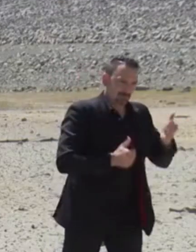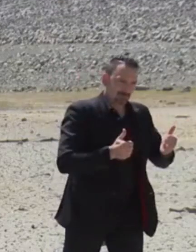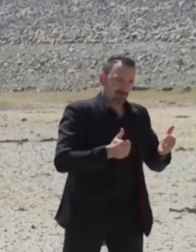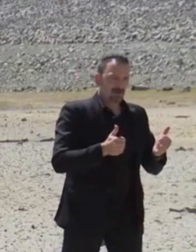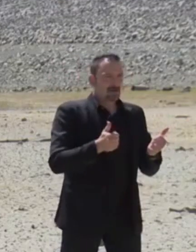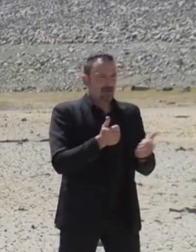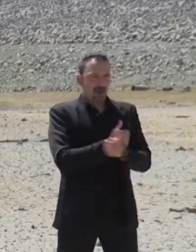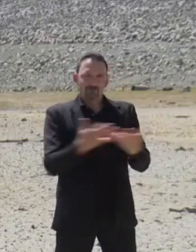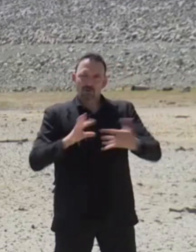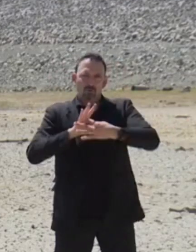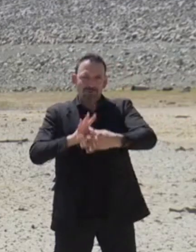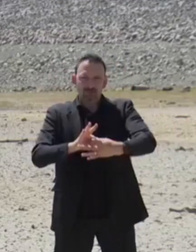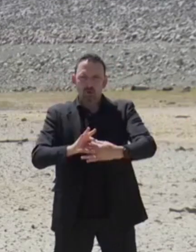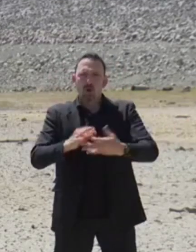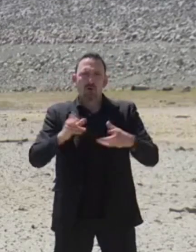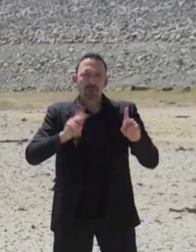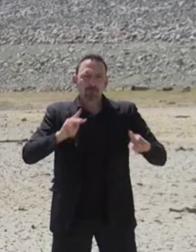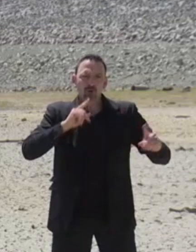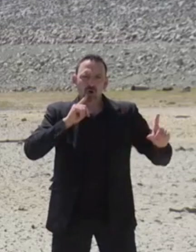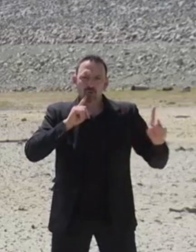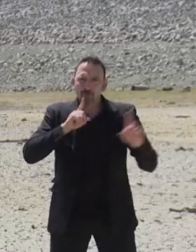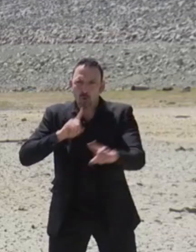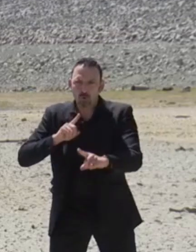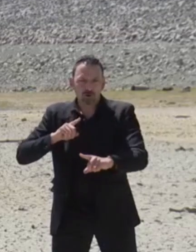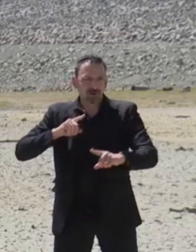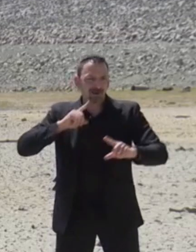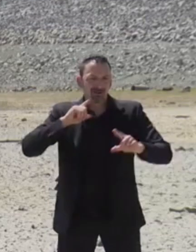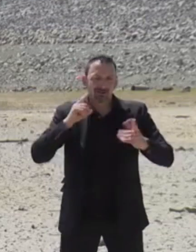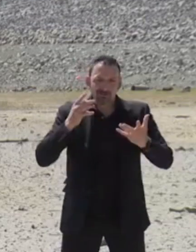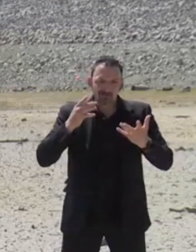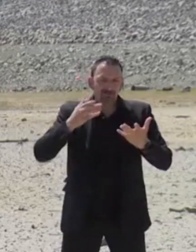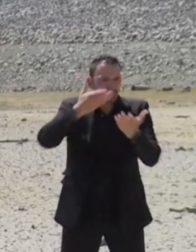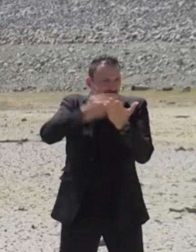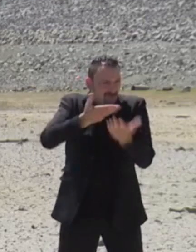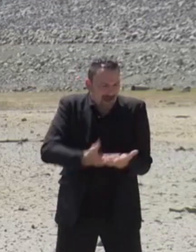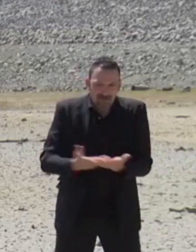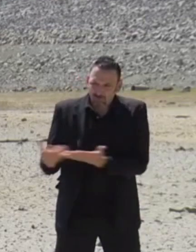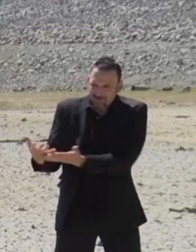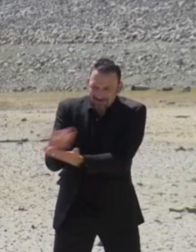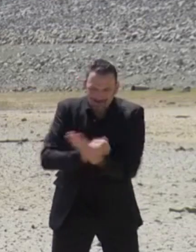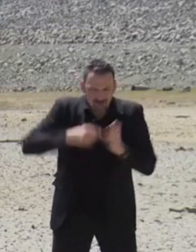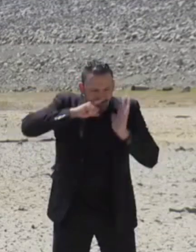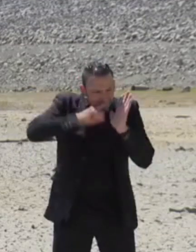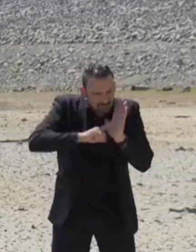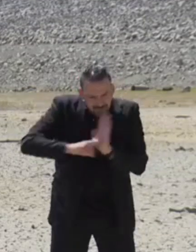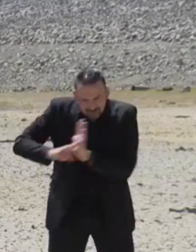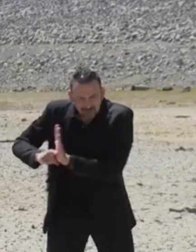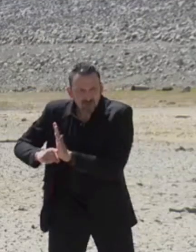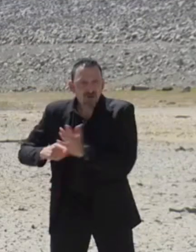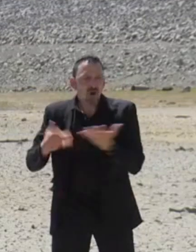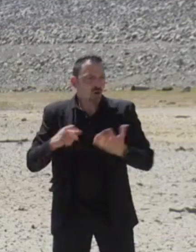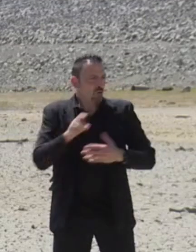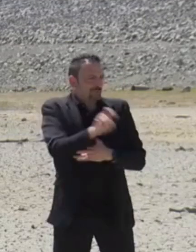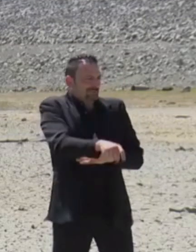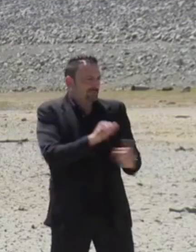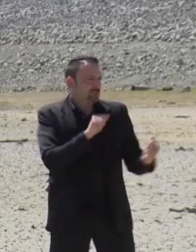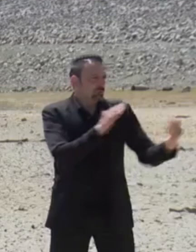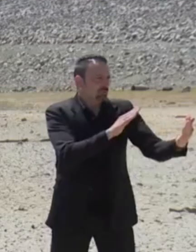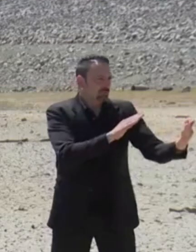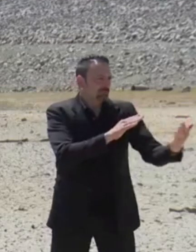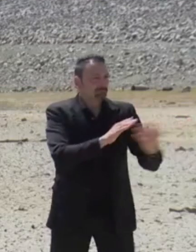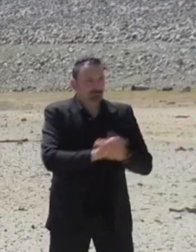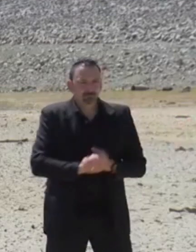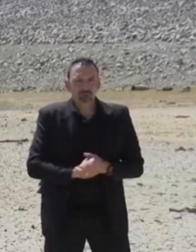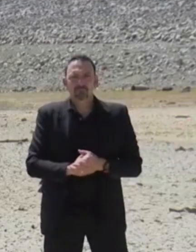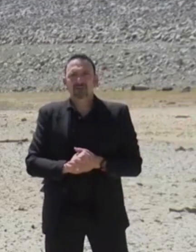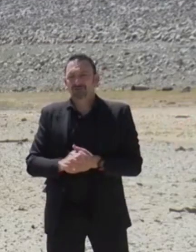facts on the ground. And we continue to work very collaboratively with our partners in the Central Valley. Again, I was just there last week